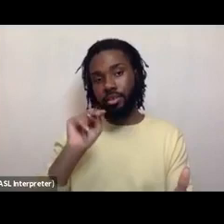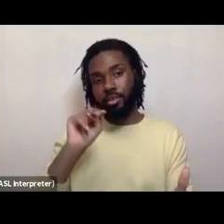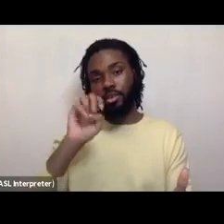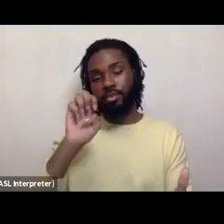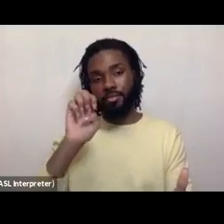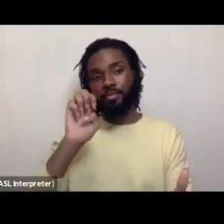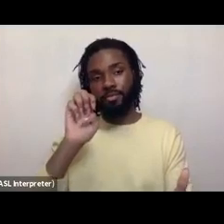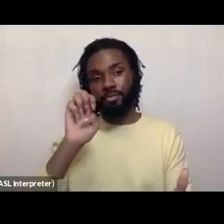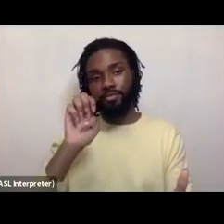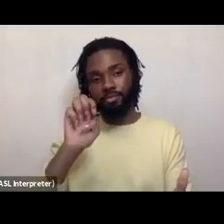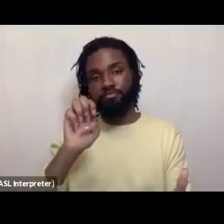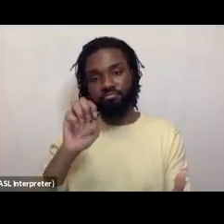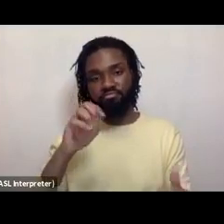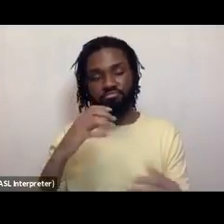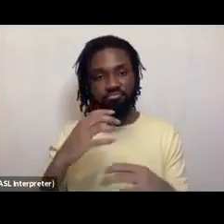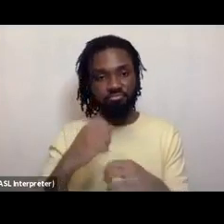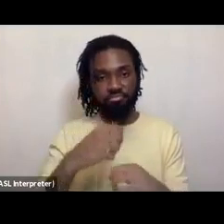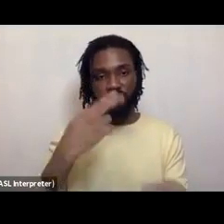HYDROXYCHLOROQUINE, hydroxychloroquine.